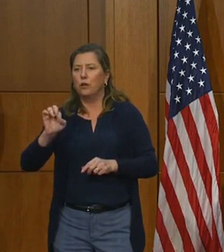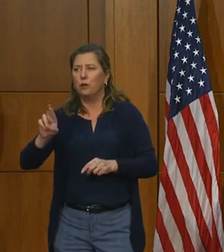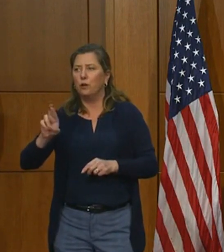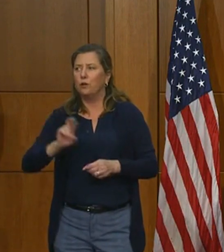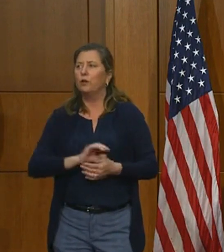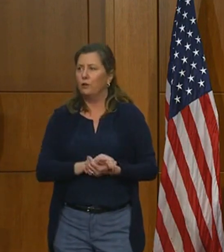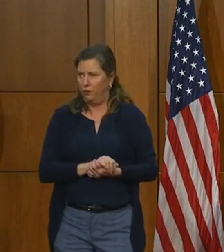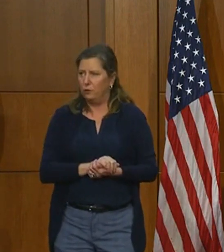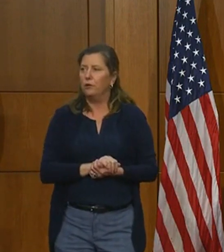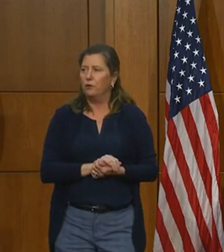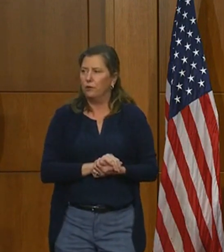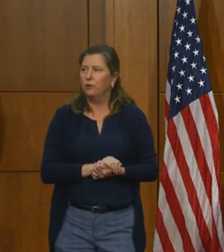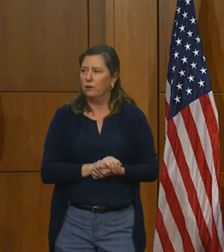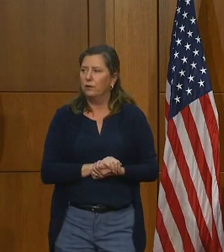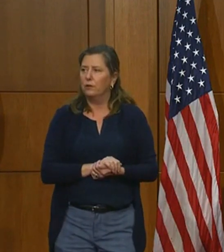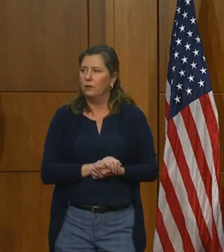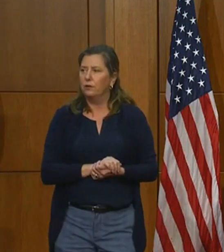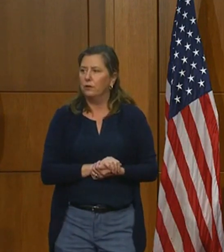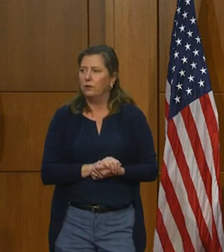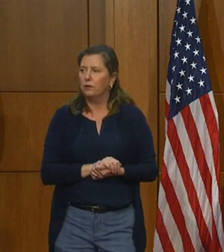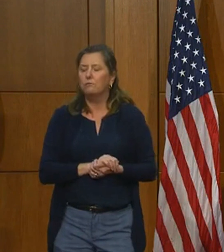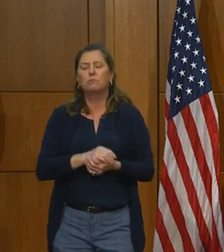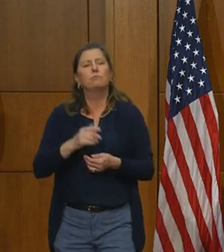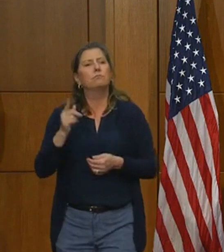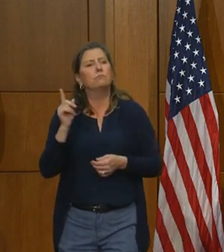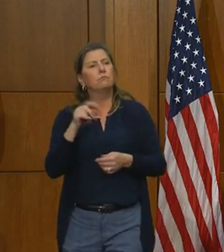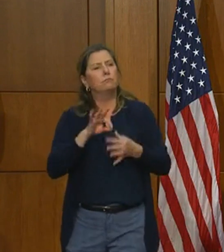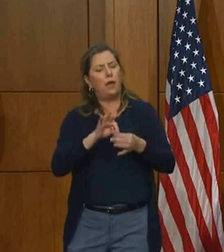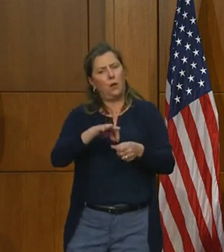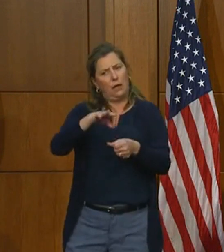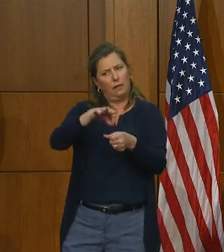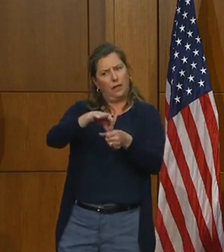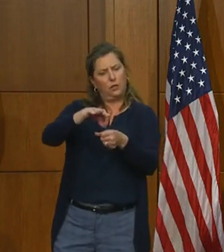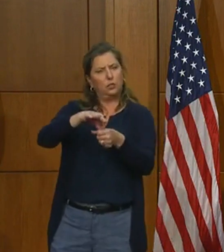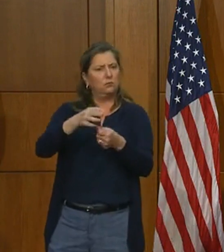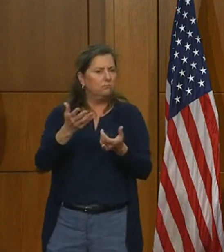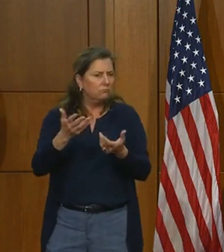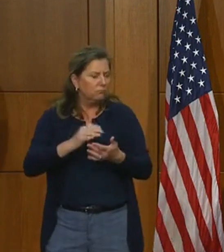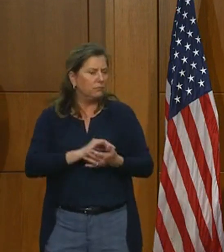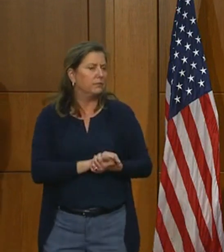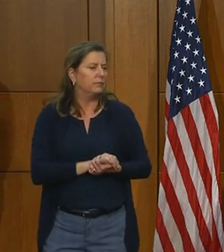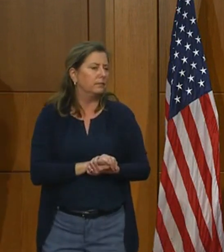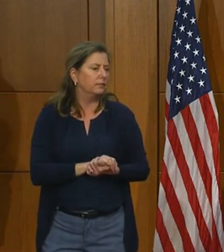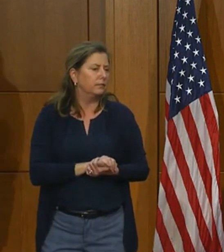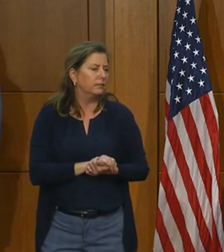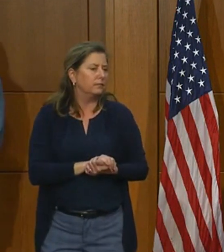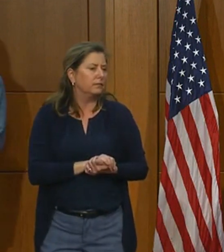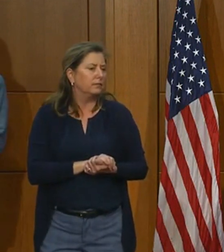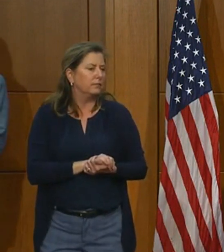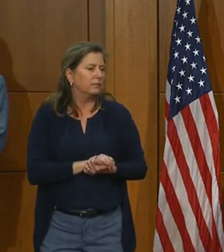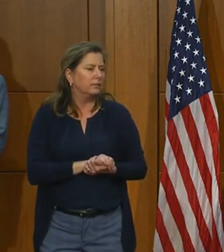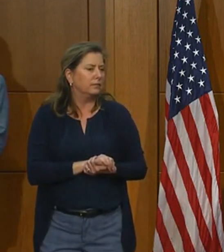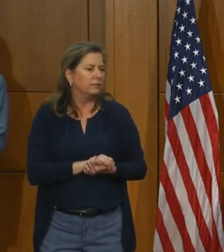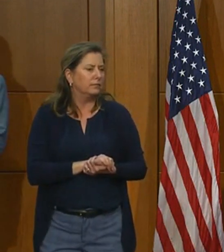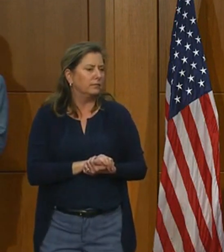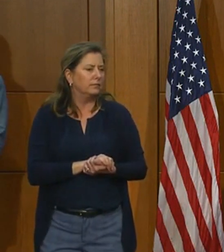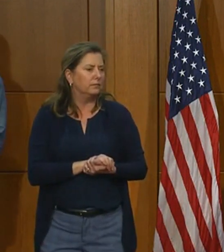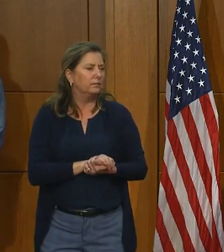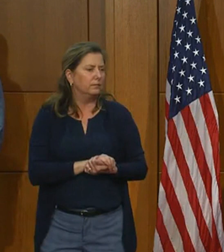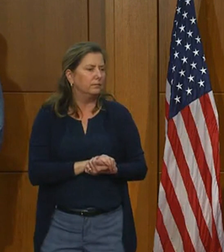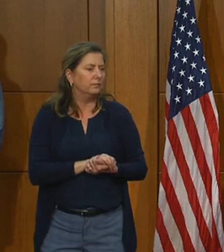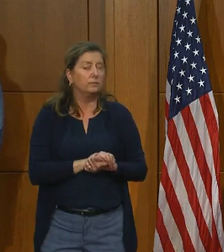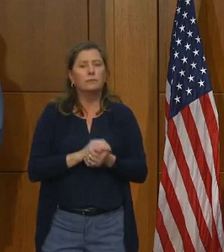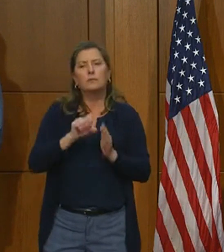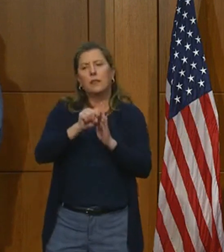Yes, thank you, Governor. I wanted to ask about the election. What guidance, if any, has the state given to local registrars